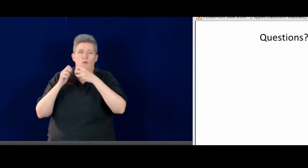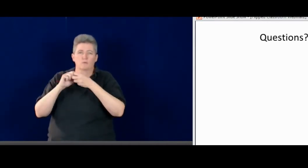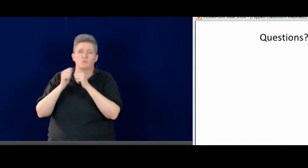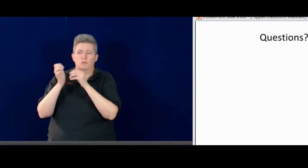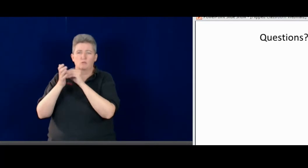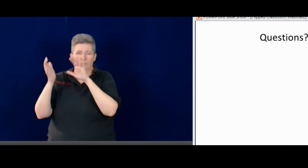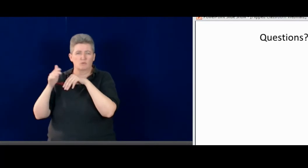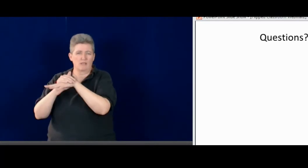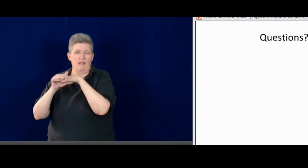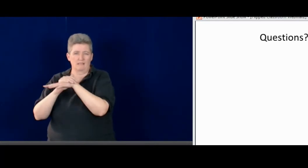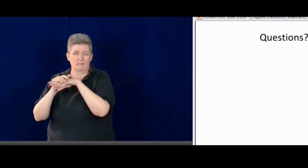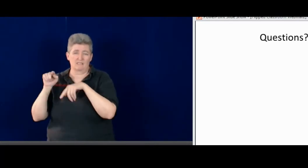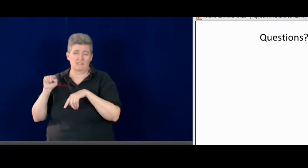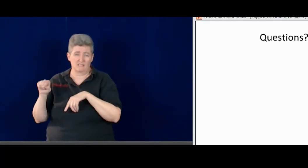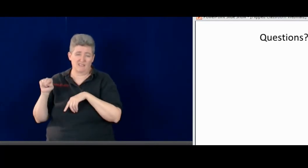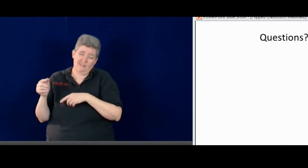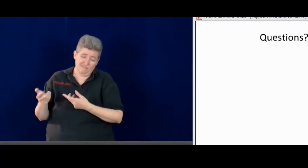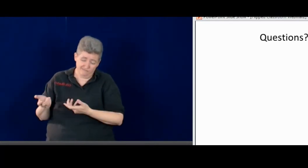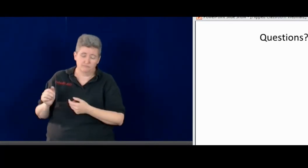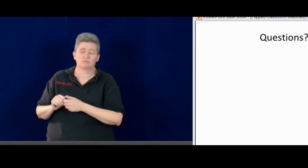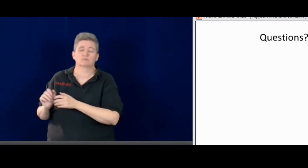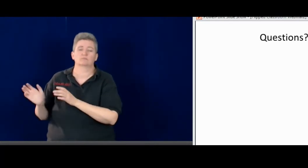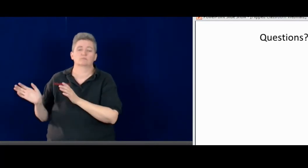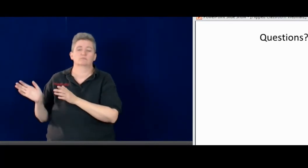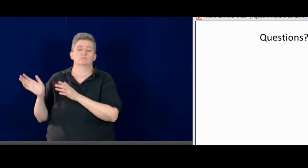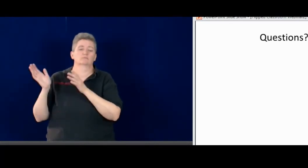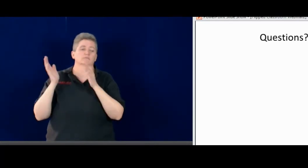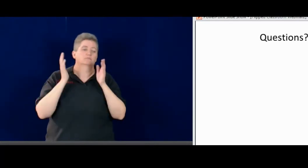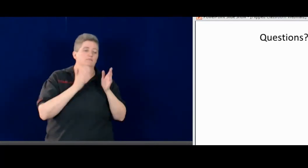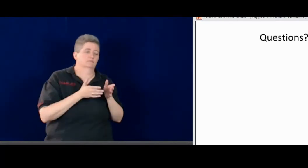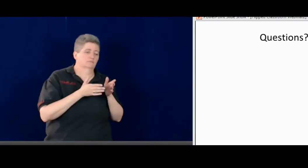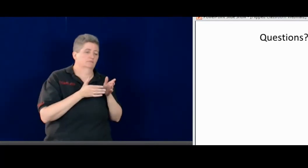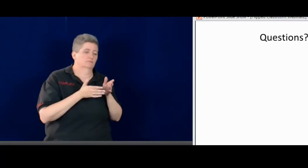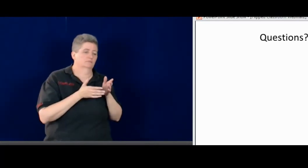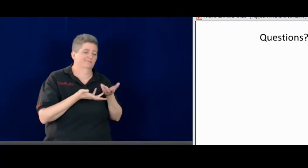And every once in while, there'll be a problem with student access for that as well.